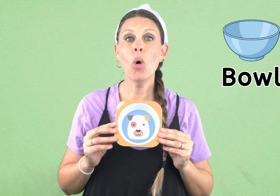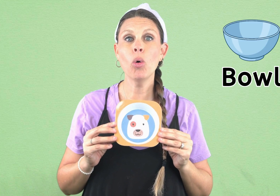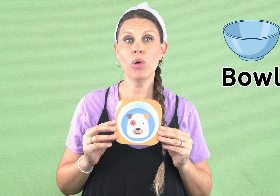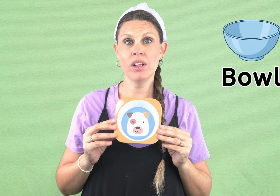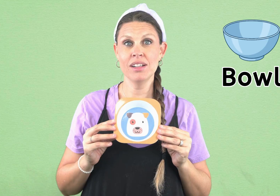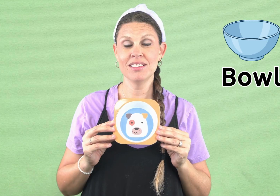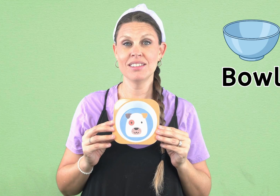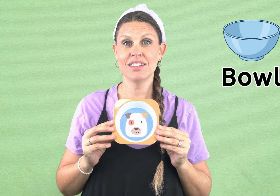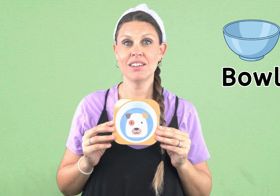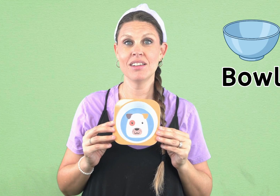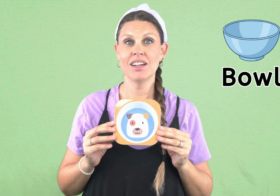Bowl.